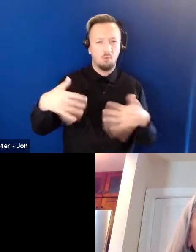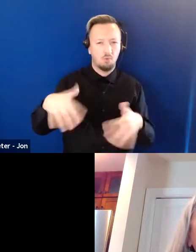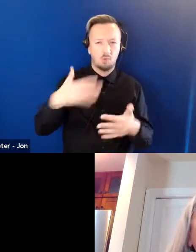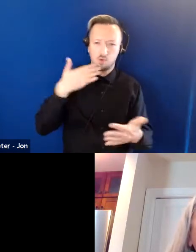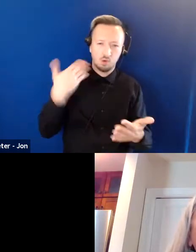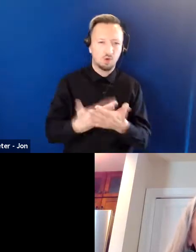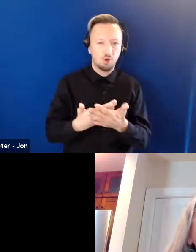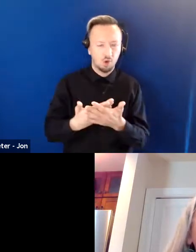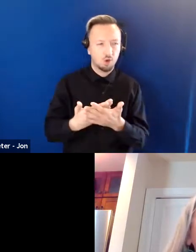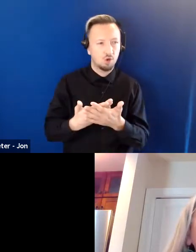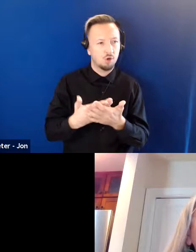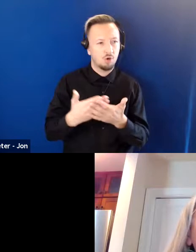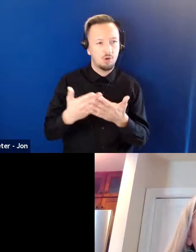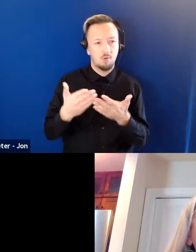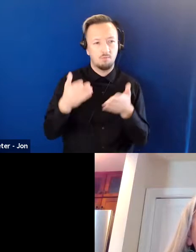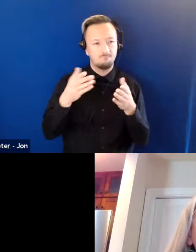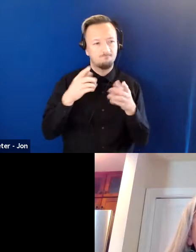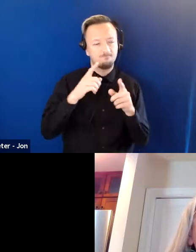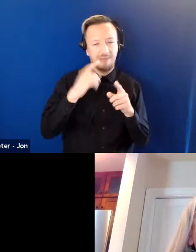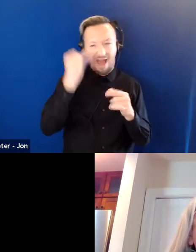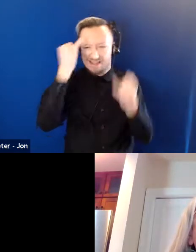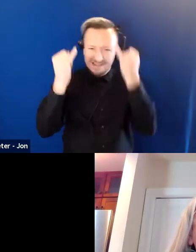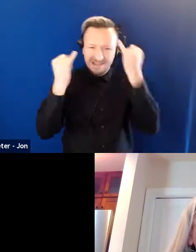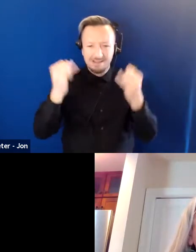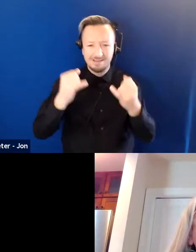actionable ways in which they